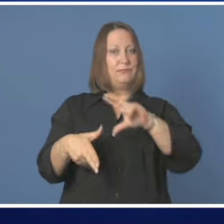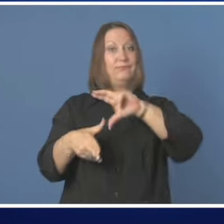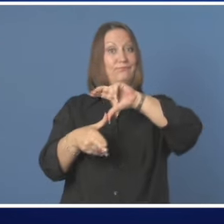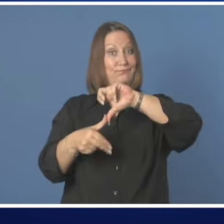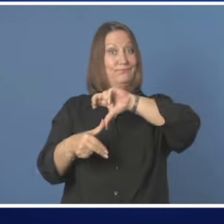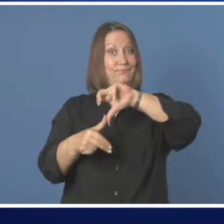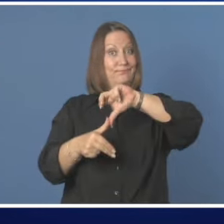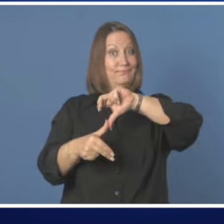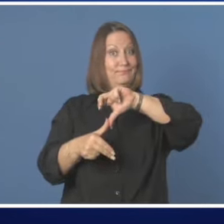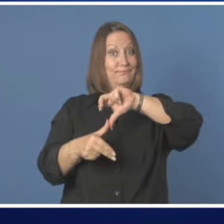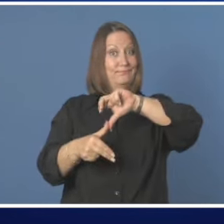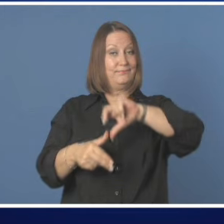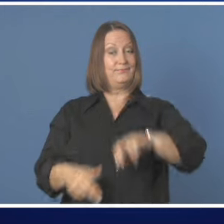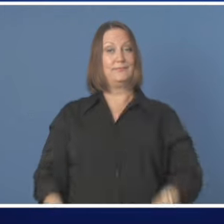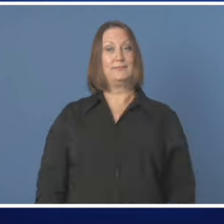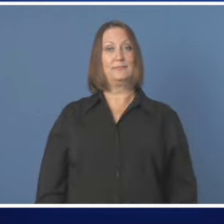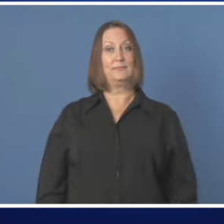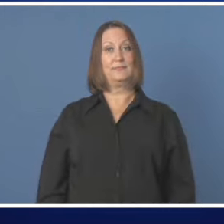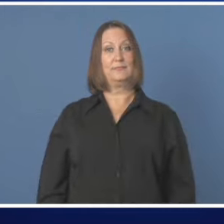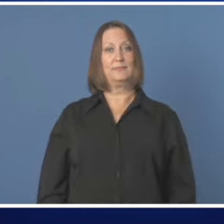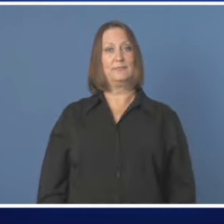hurricane.